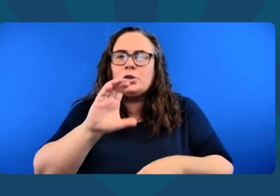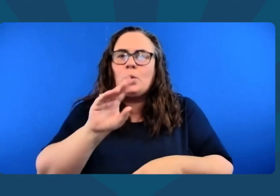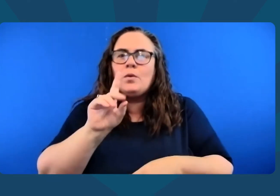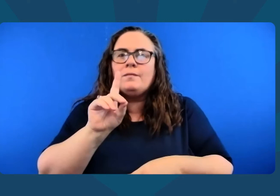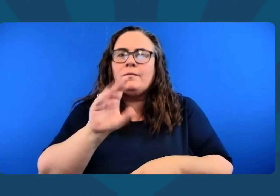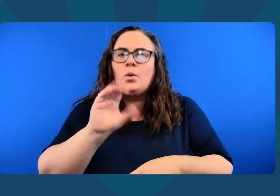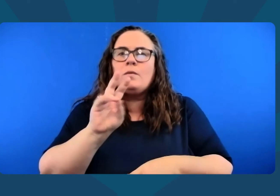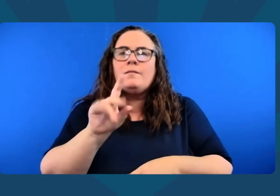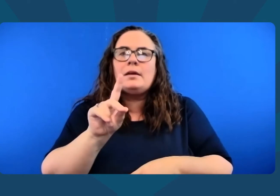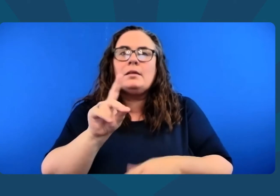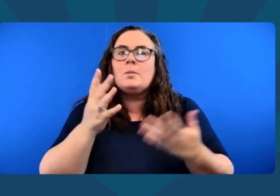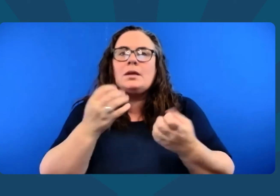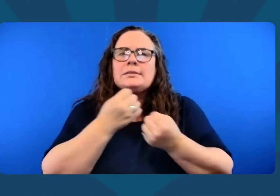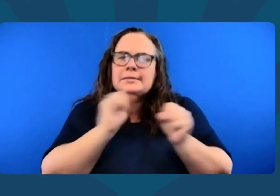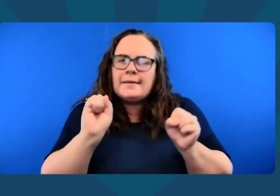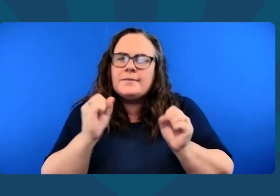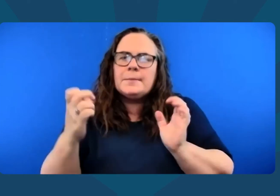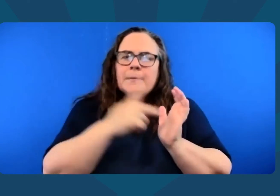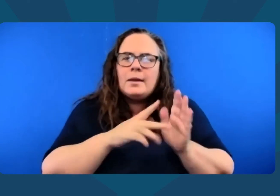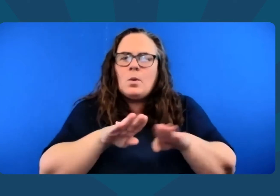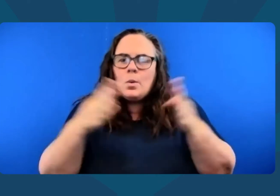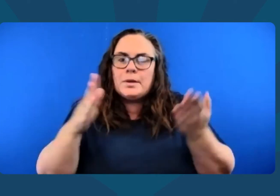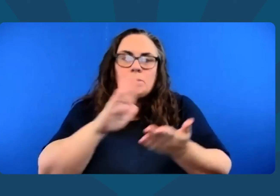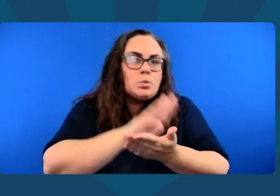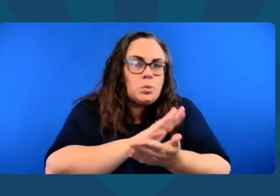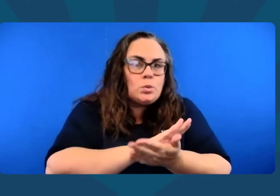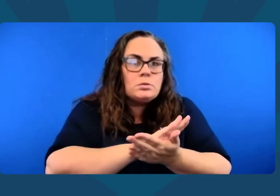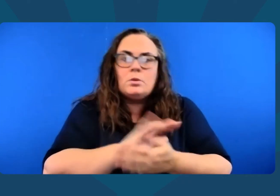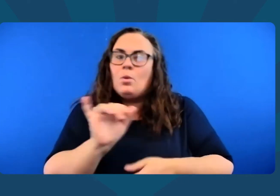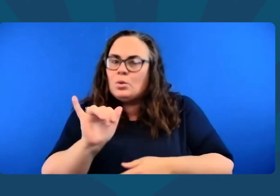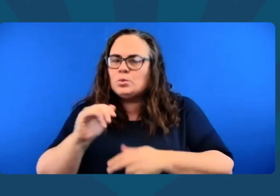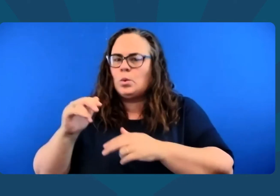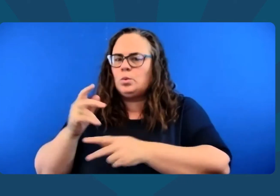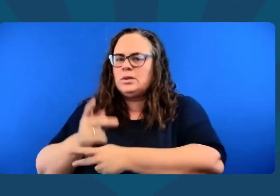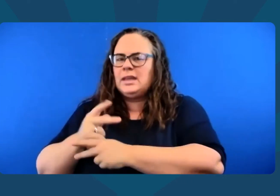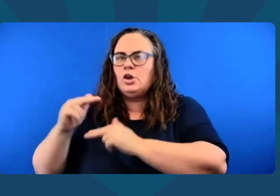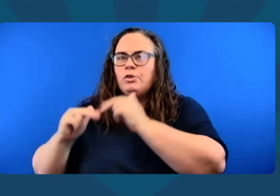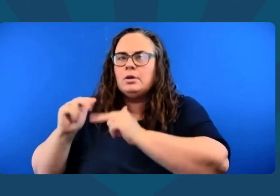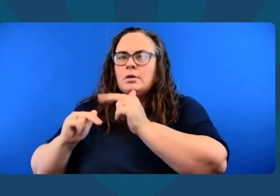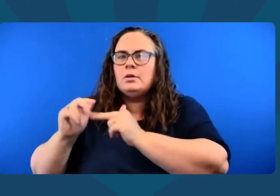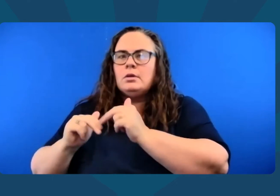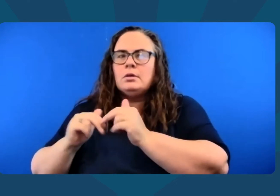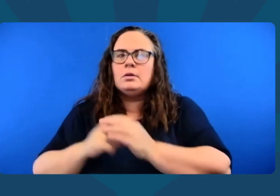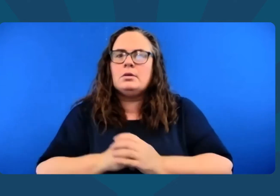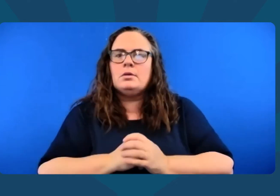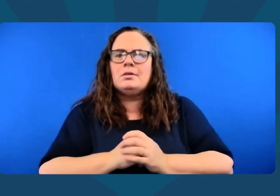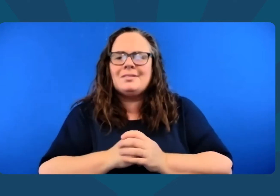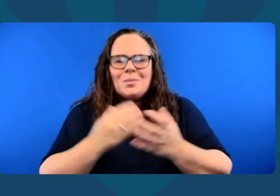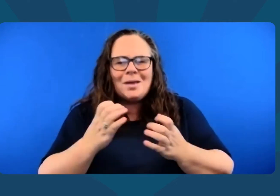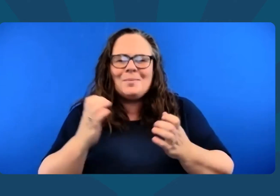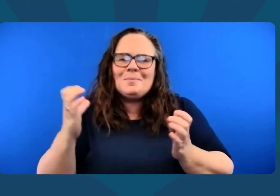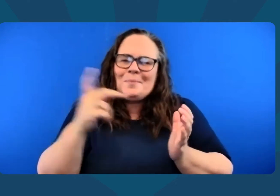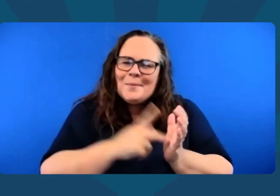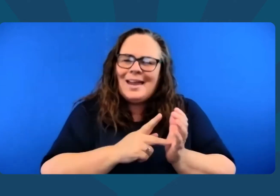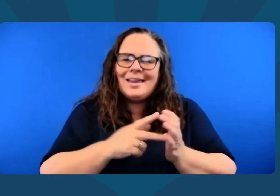My focus during COVID is safely reopening our schools and our care facilities, restoring essential